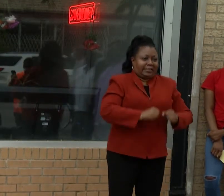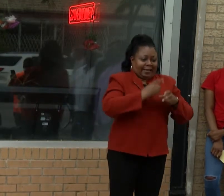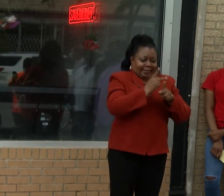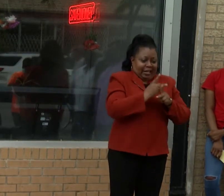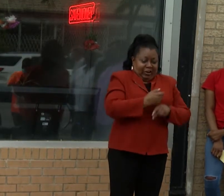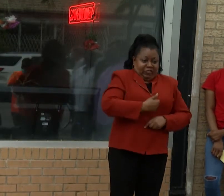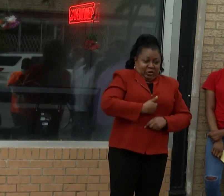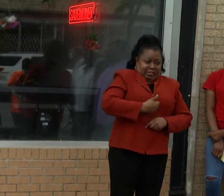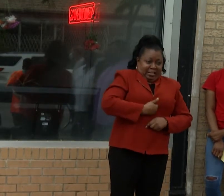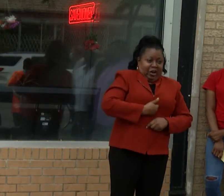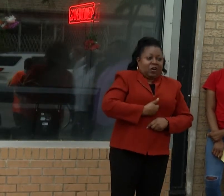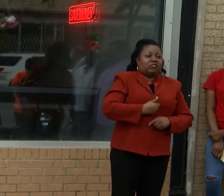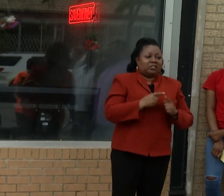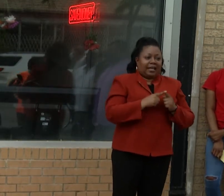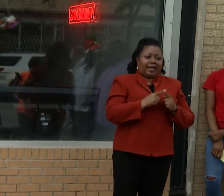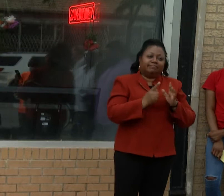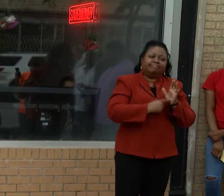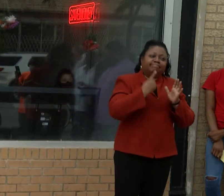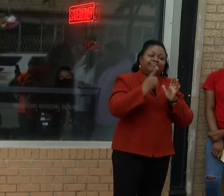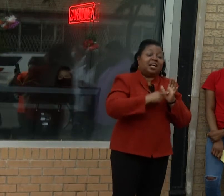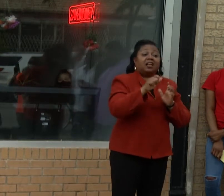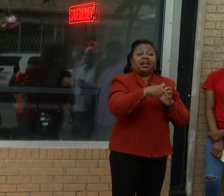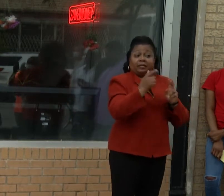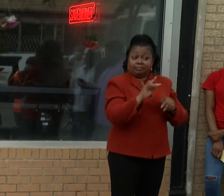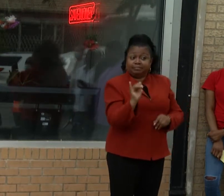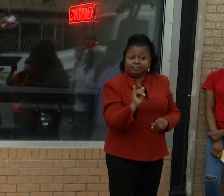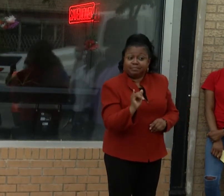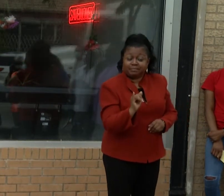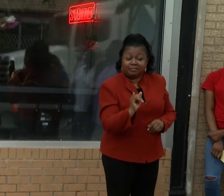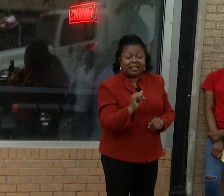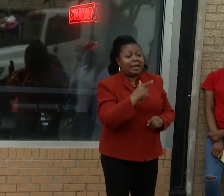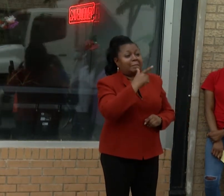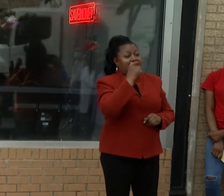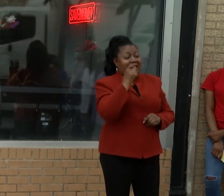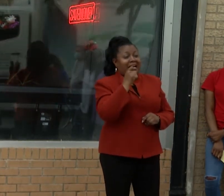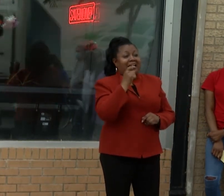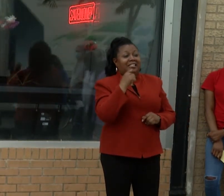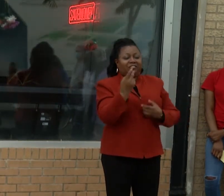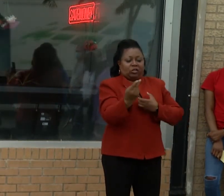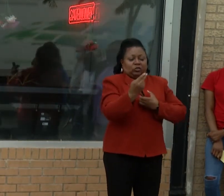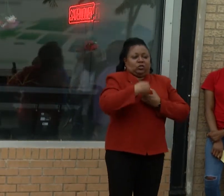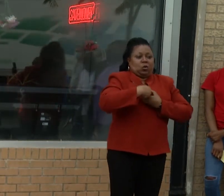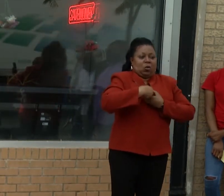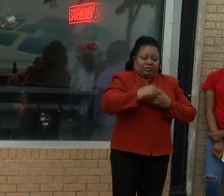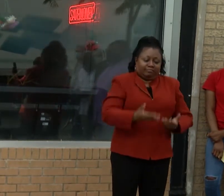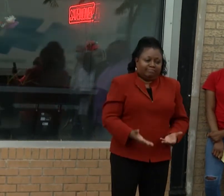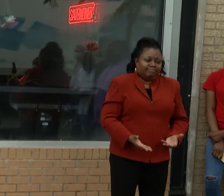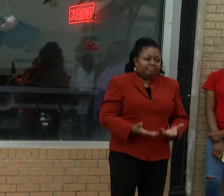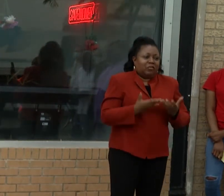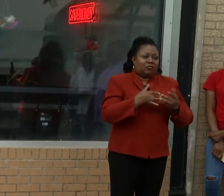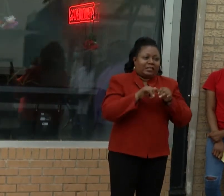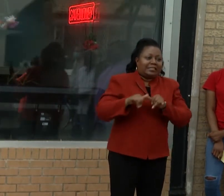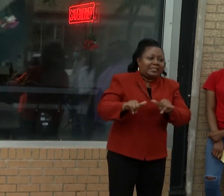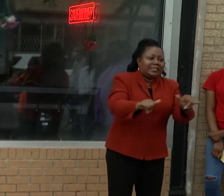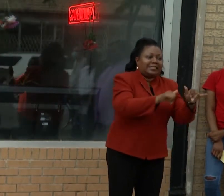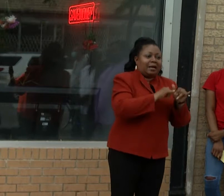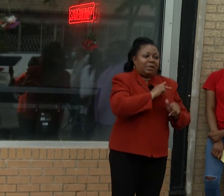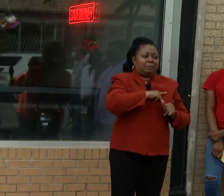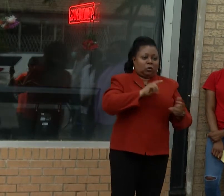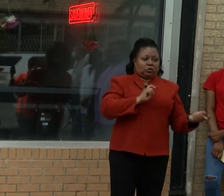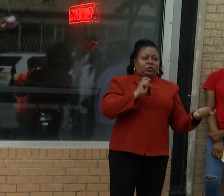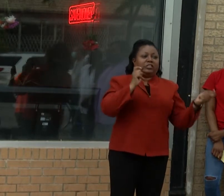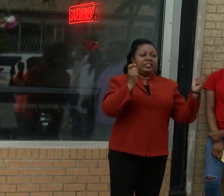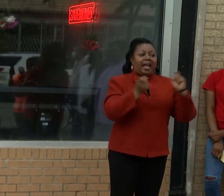of ourselves and occasionally someone else. It calls us to join the cries for the systemic and personal